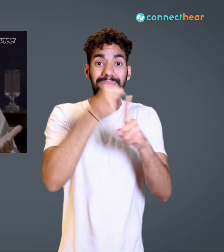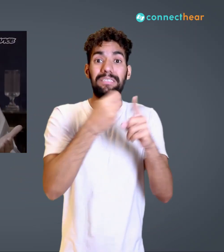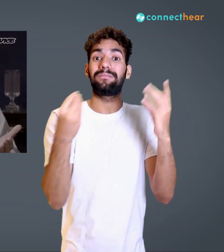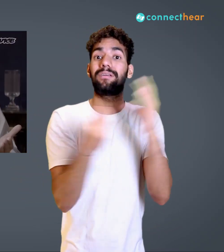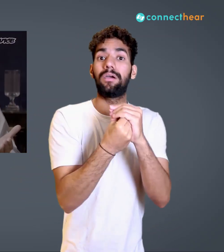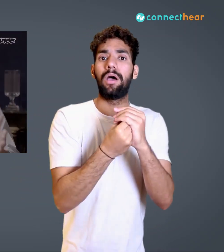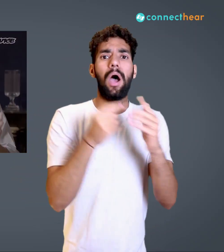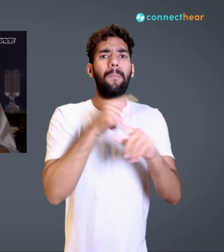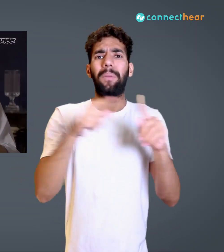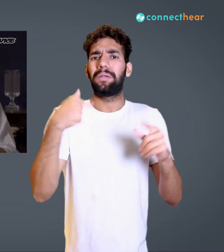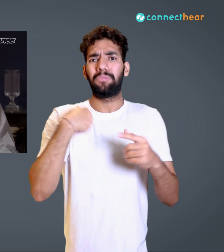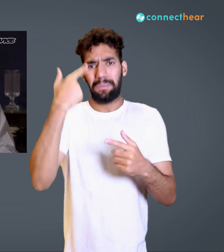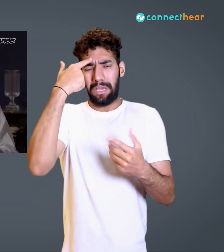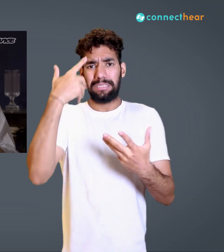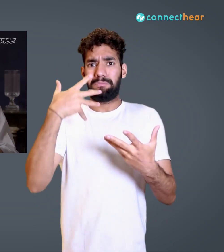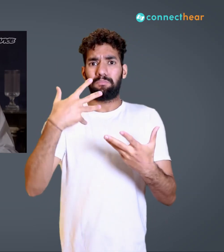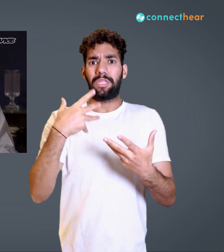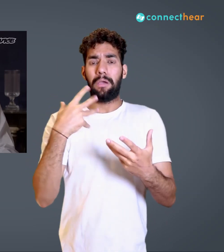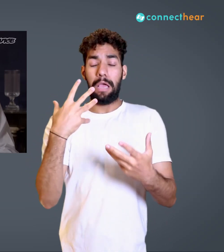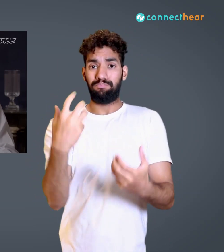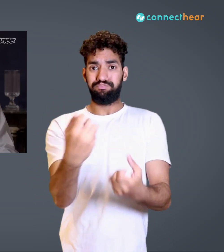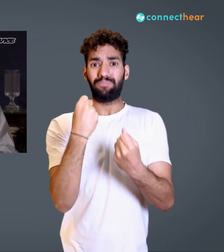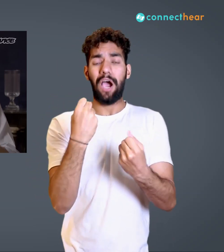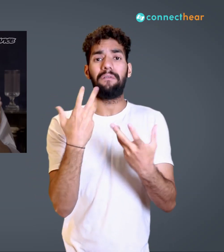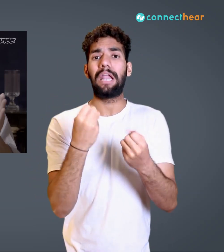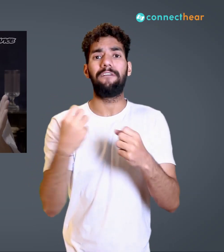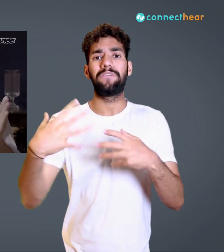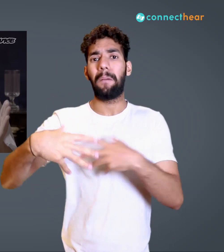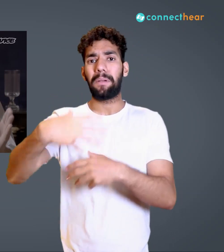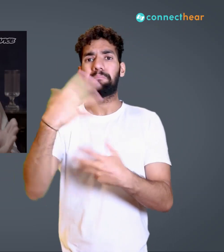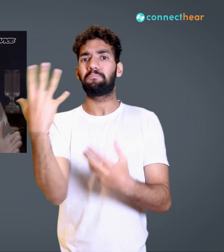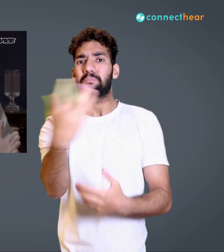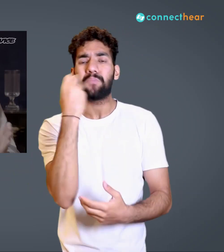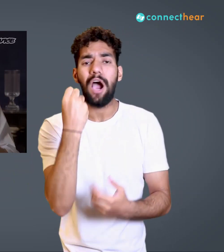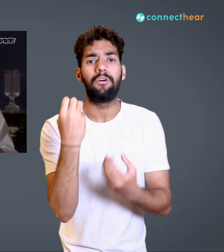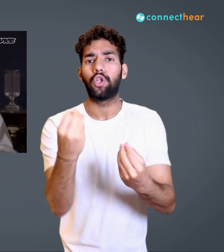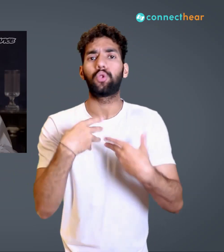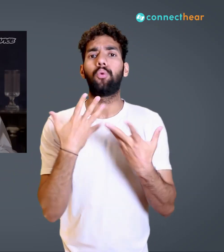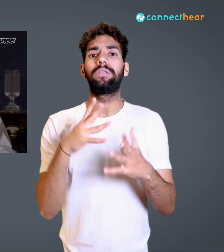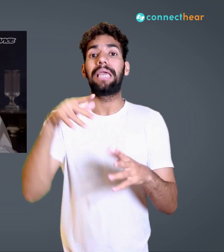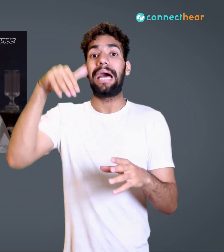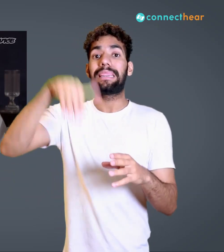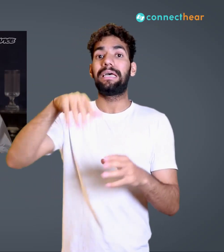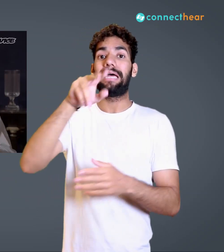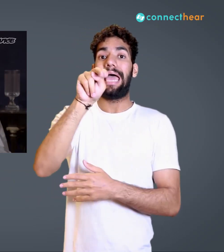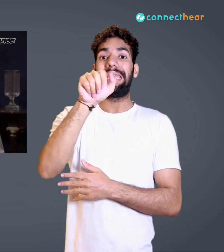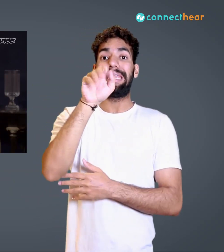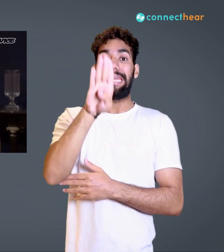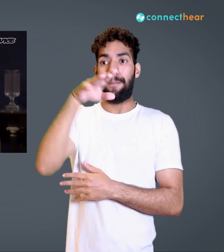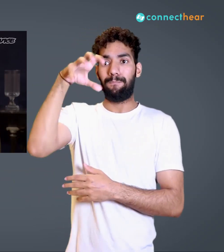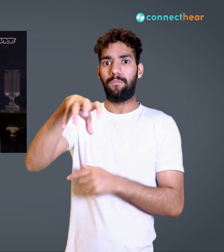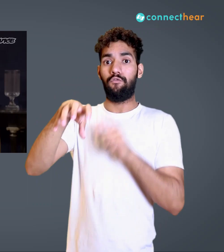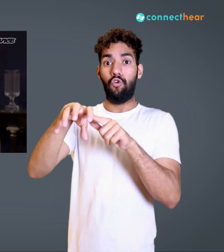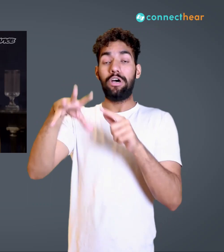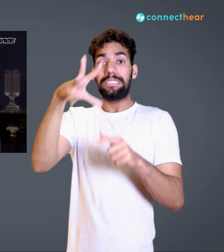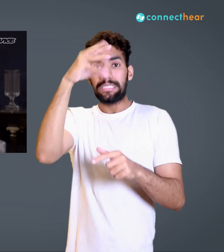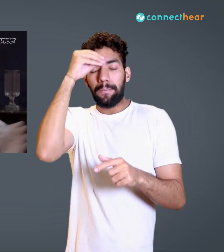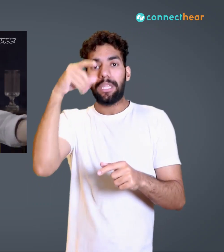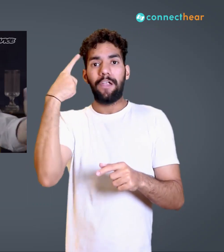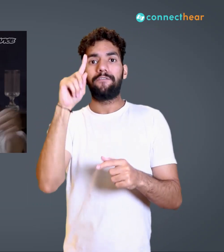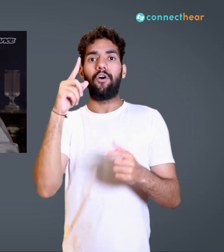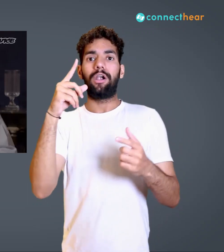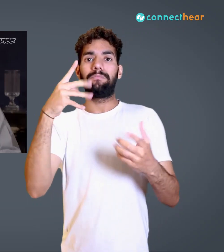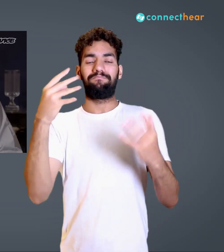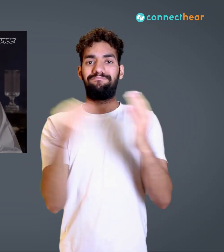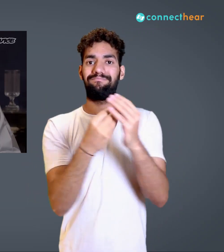fighting corruption, but I did not have the authority on the institution that was supposed to be a tool to fight corruption, NAB, which